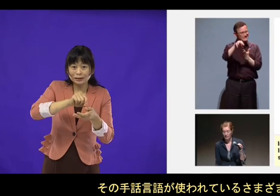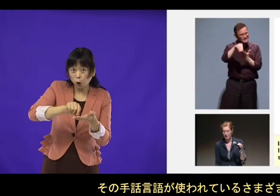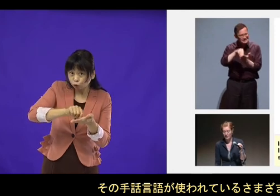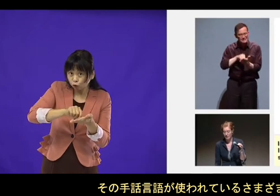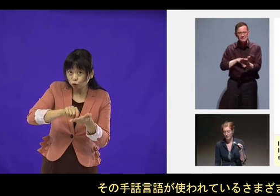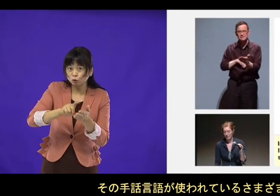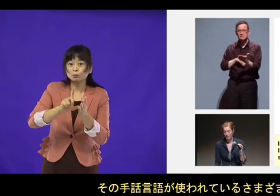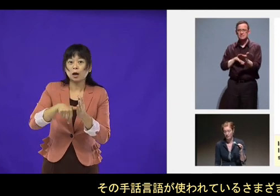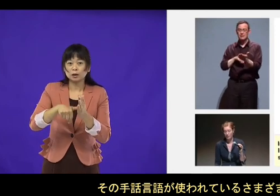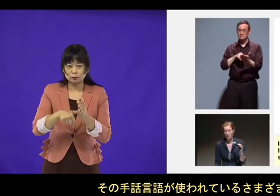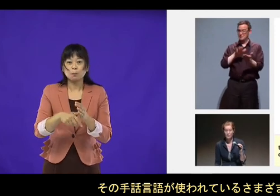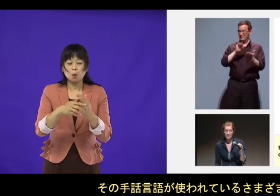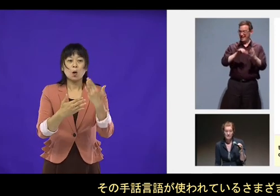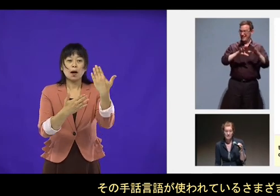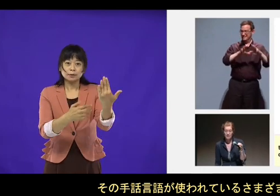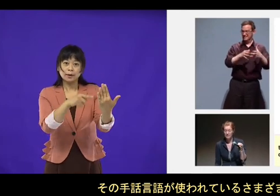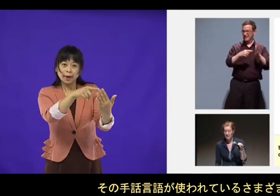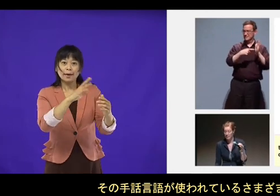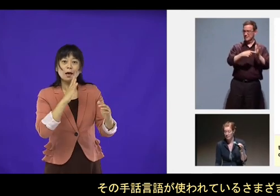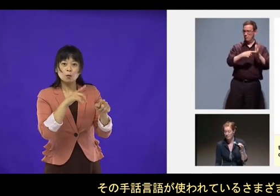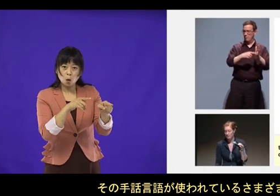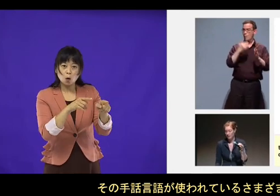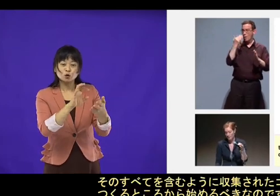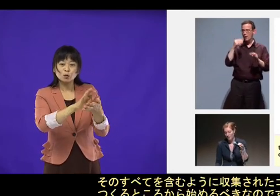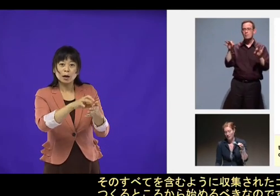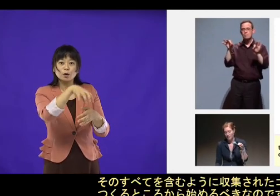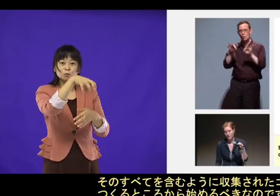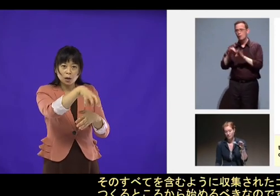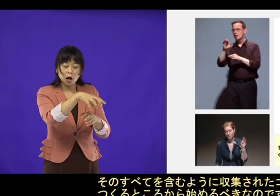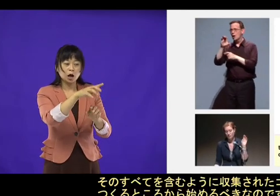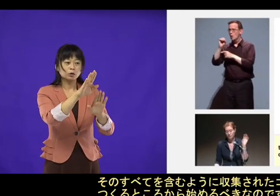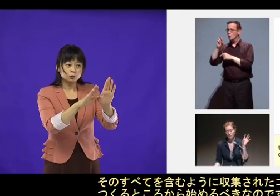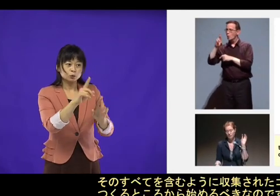start with the creation of a corpus that's well sampled